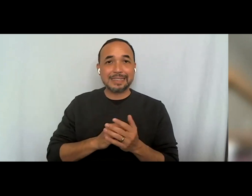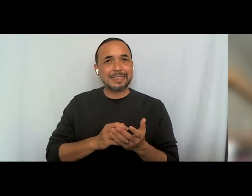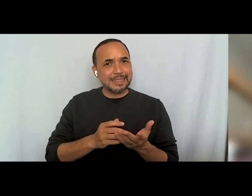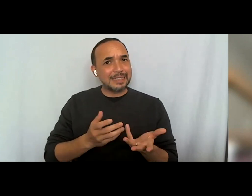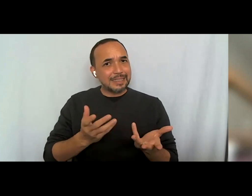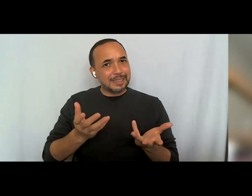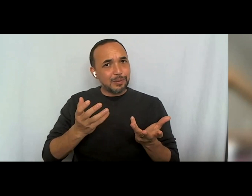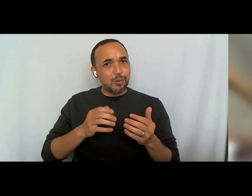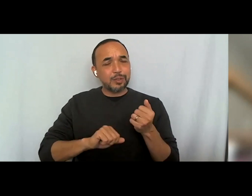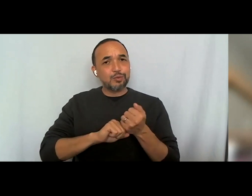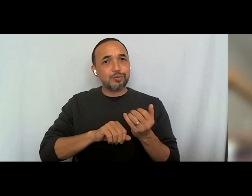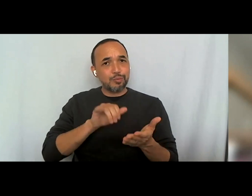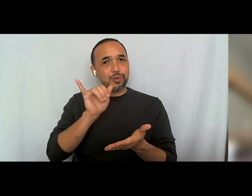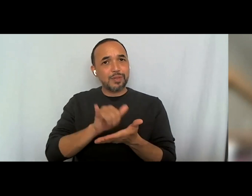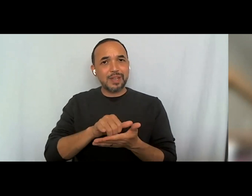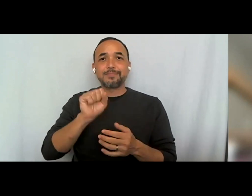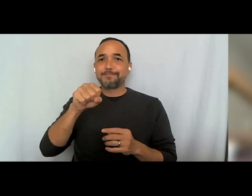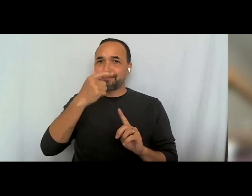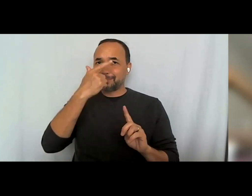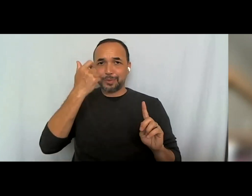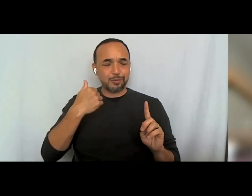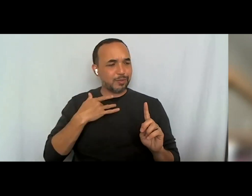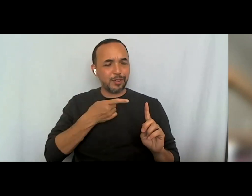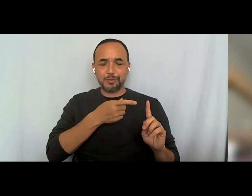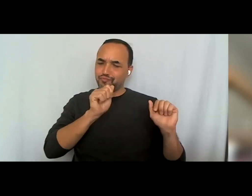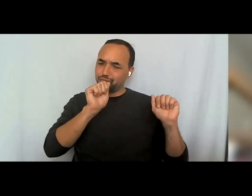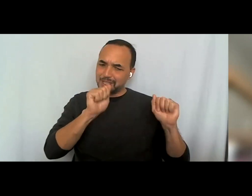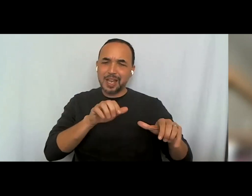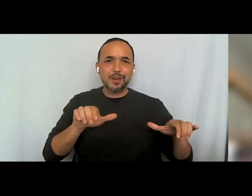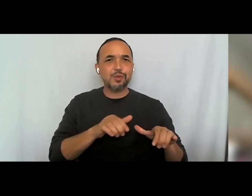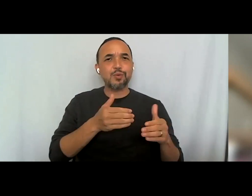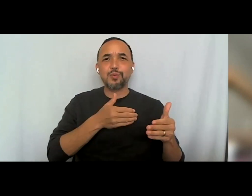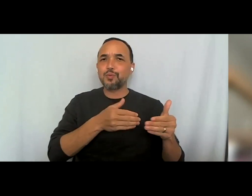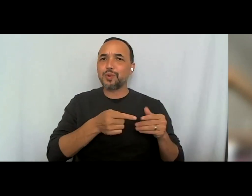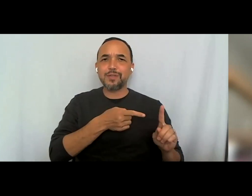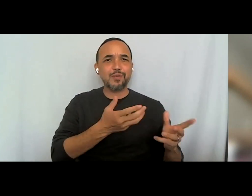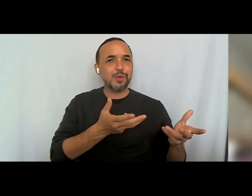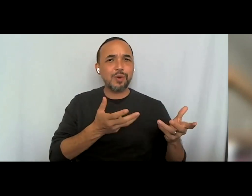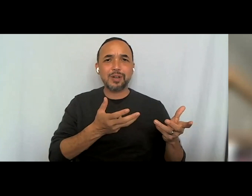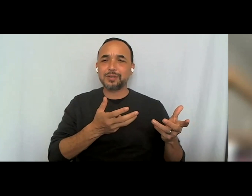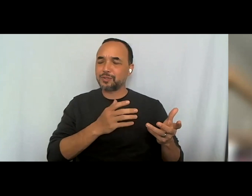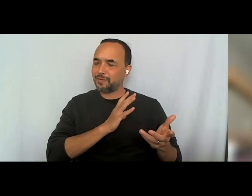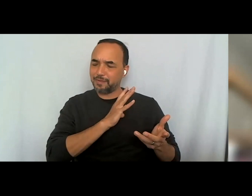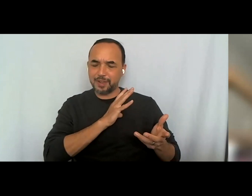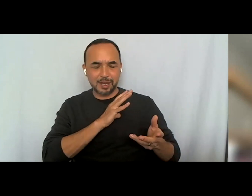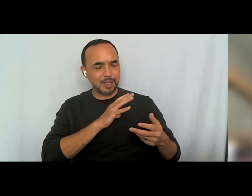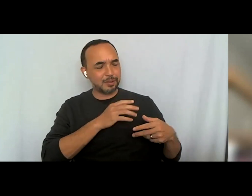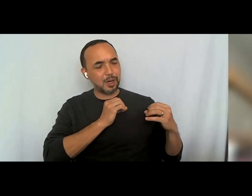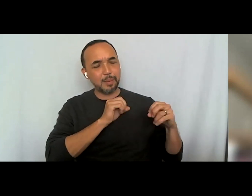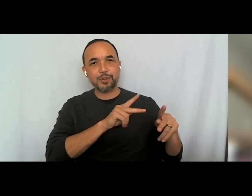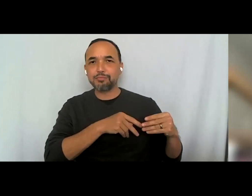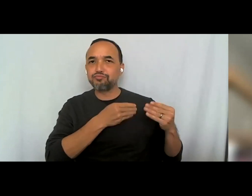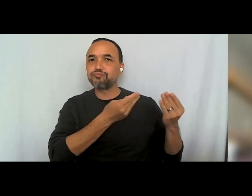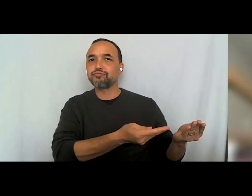because we believe he's capable of everything and anything he wants. So we gave him that opportunity. But our time